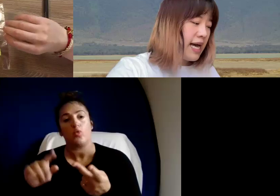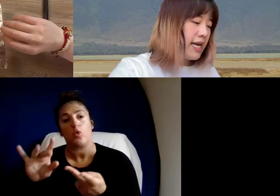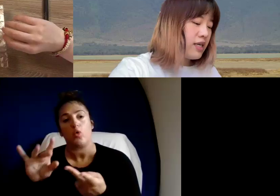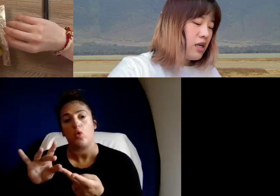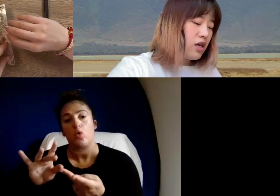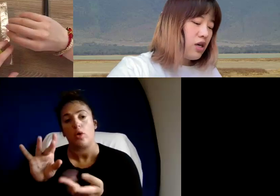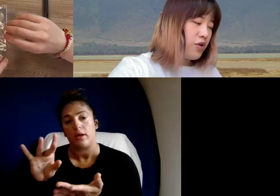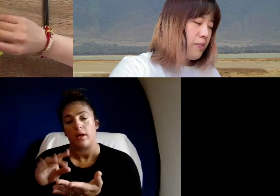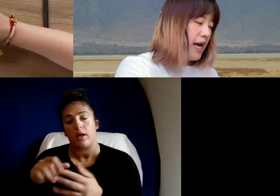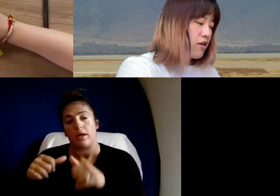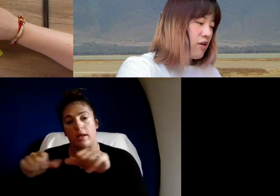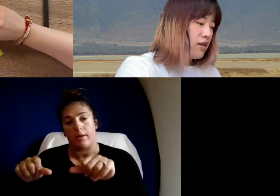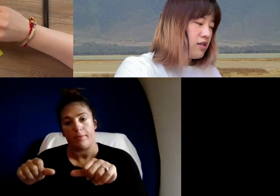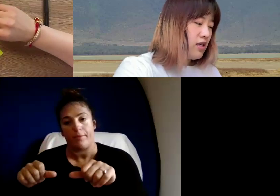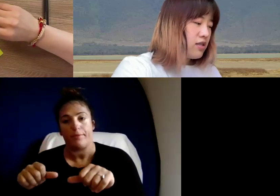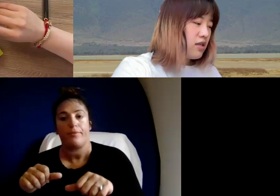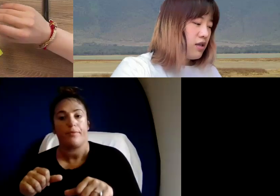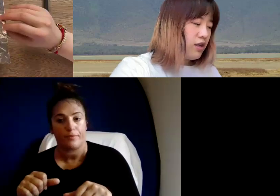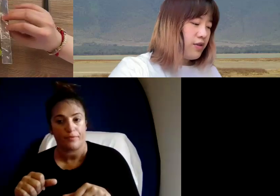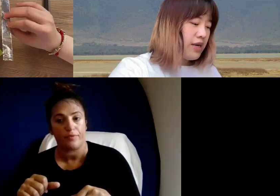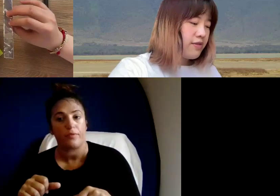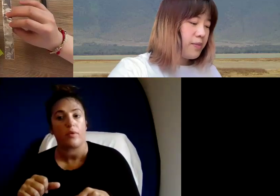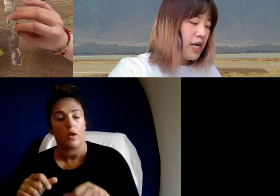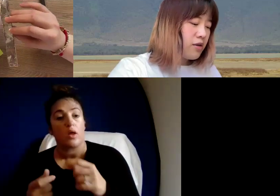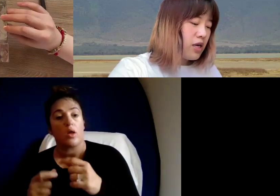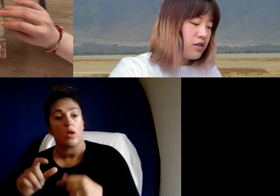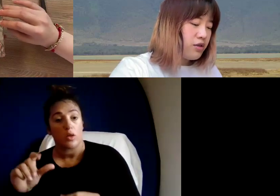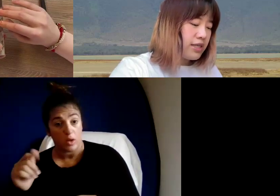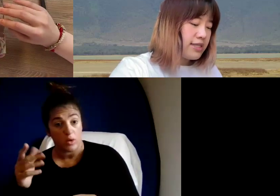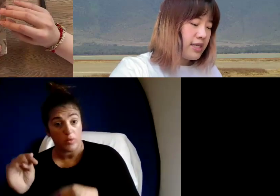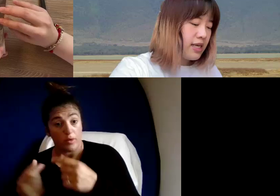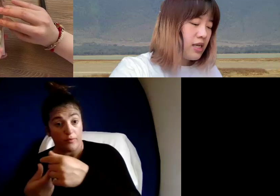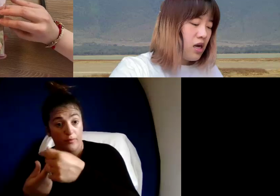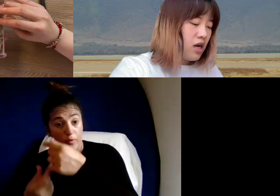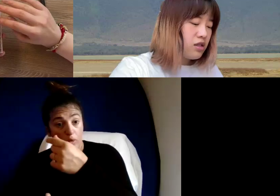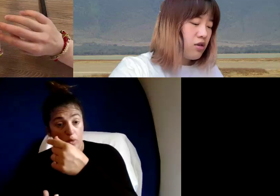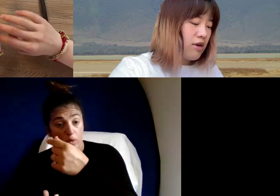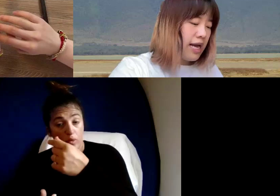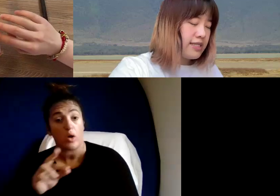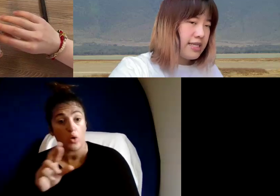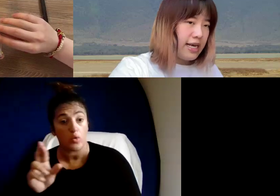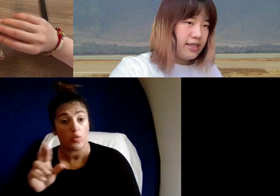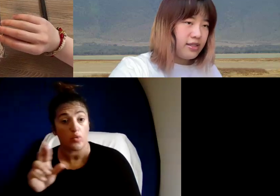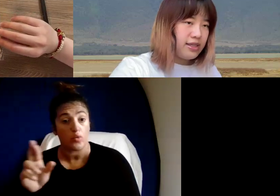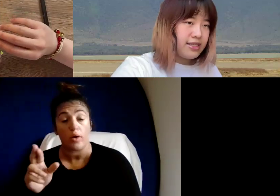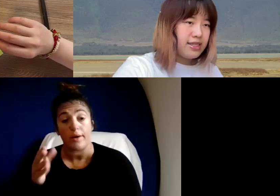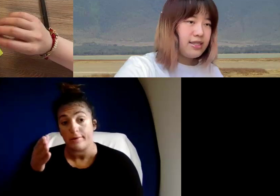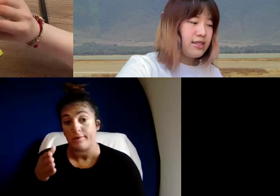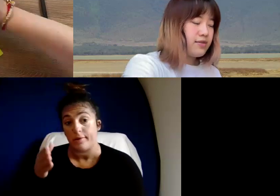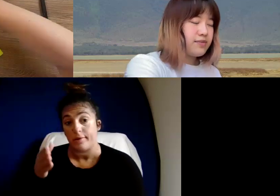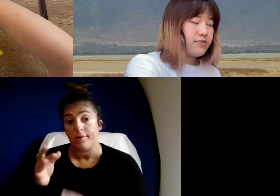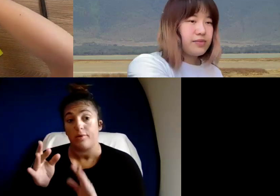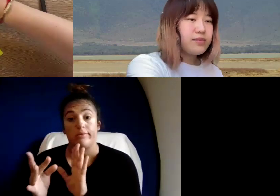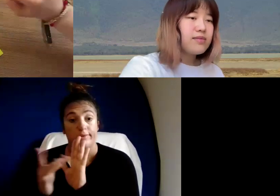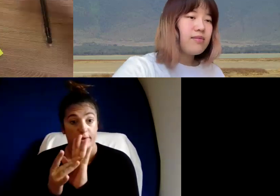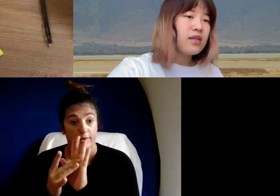right side of your background. So if you have a background, you can stick it on the right side like